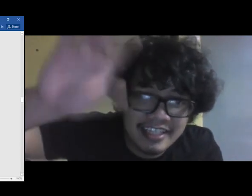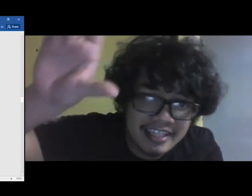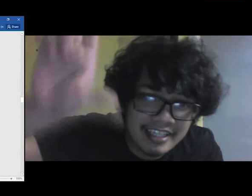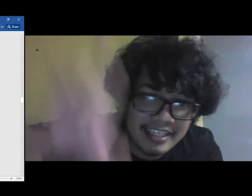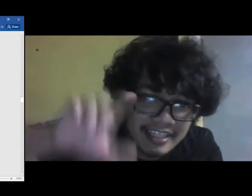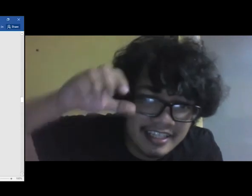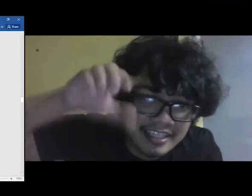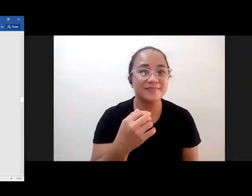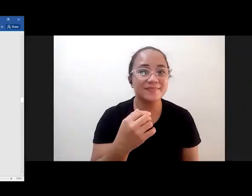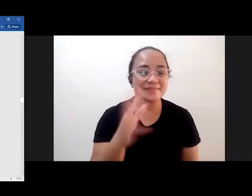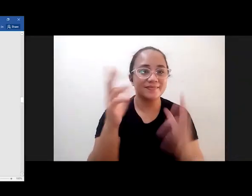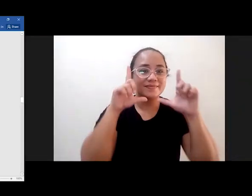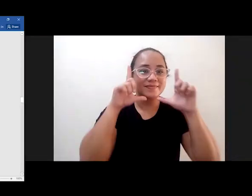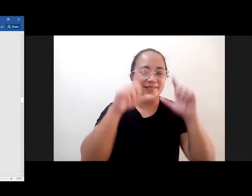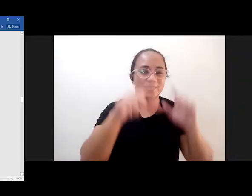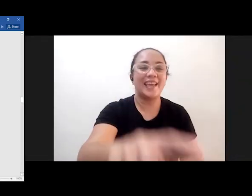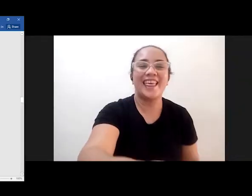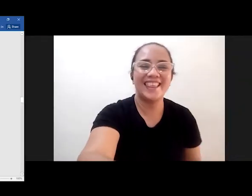Ember.